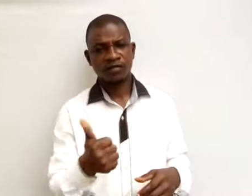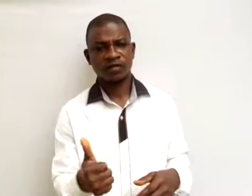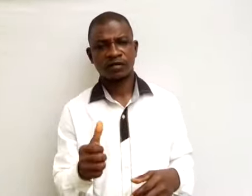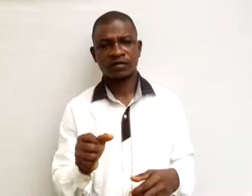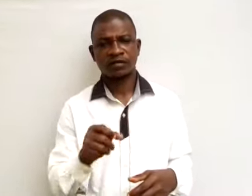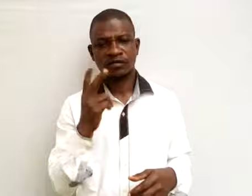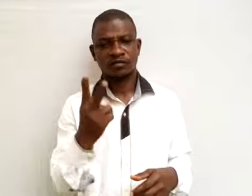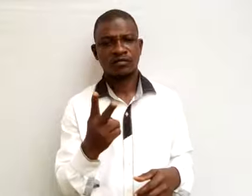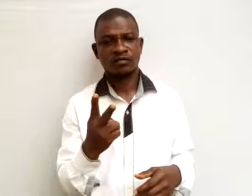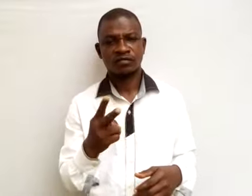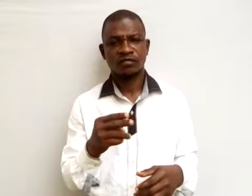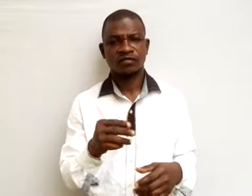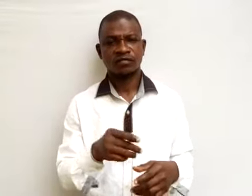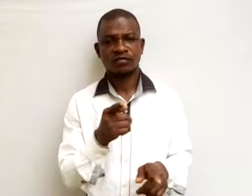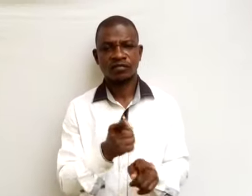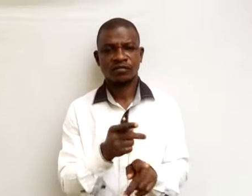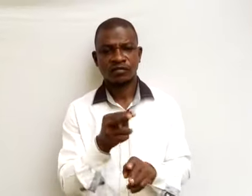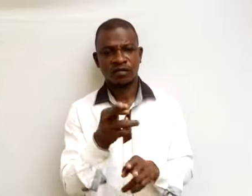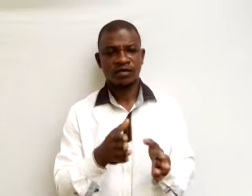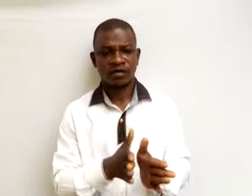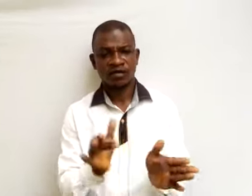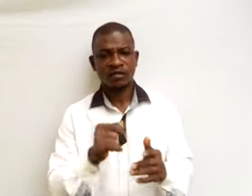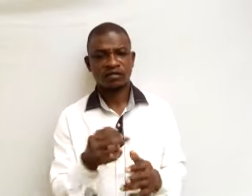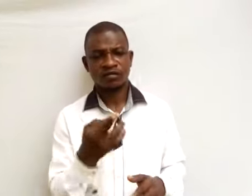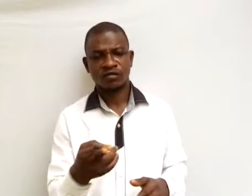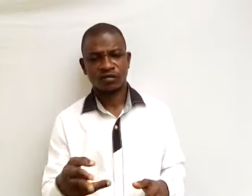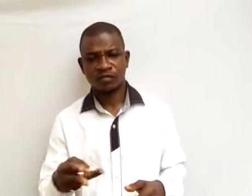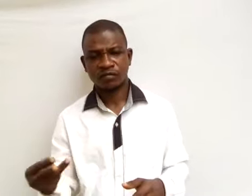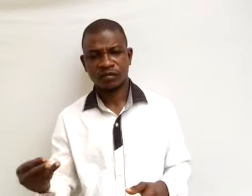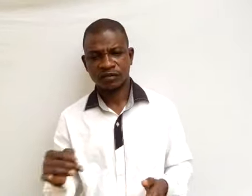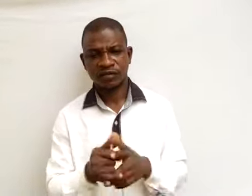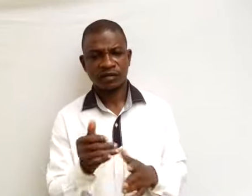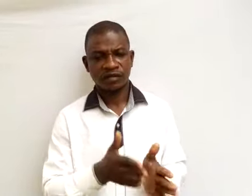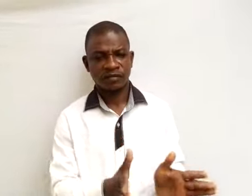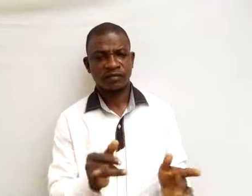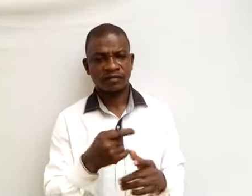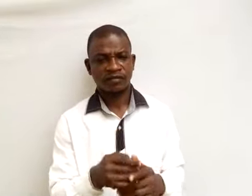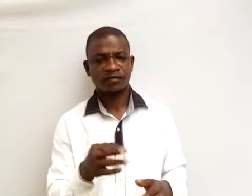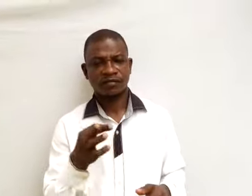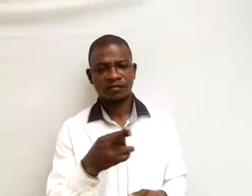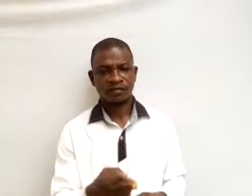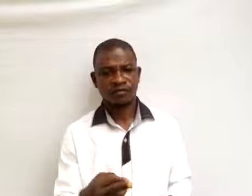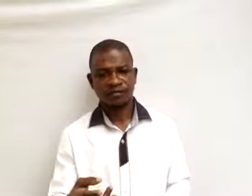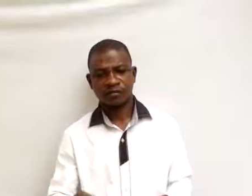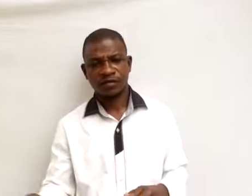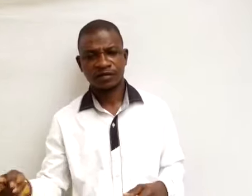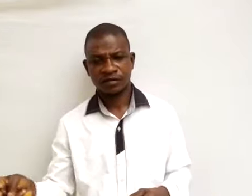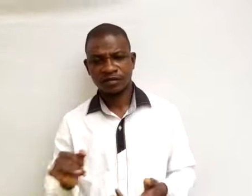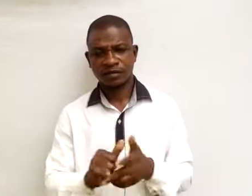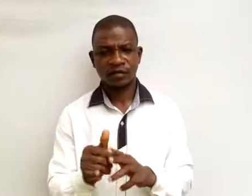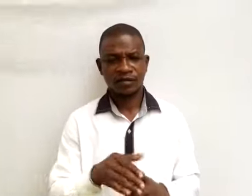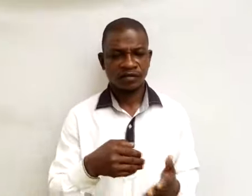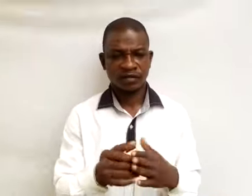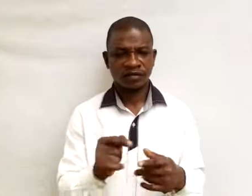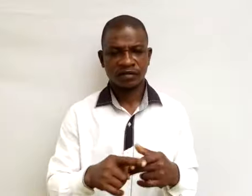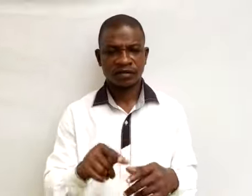2. Access to raw materials. The availability of raw materials near the location